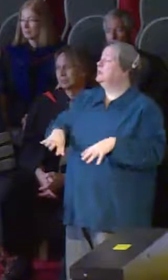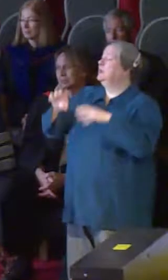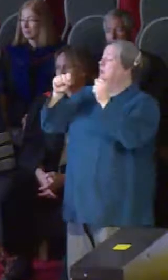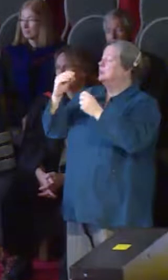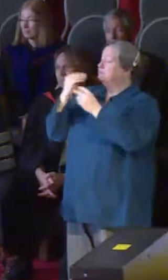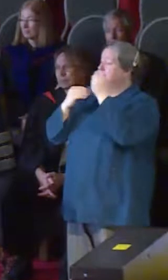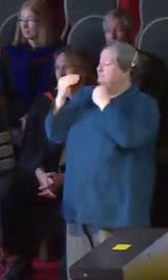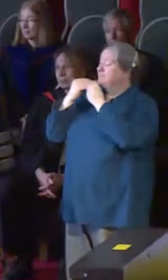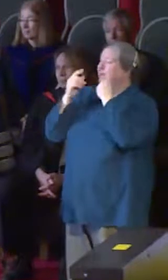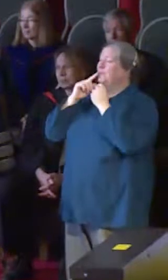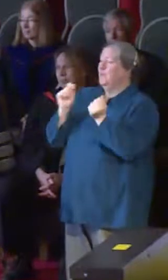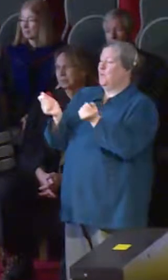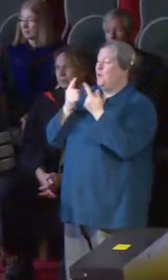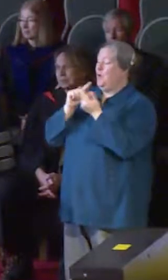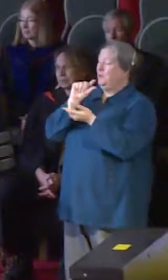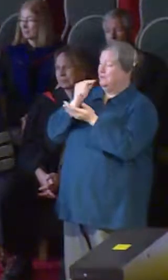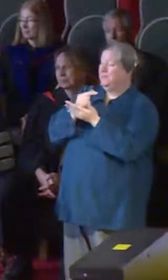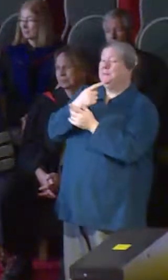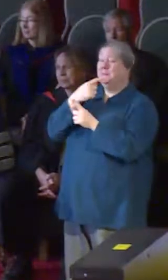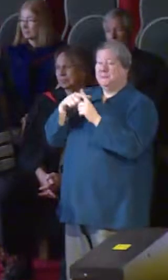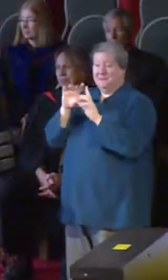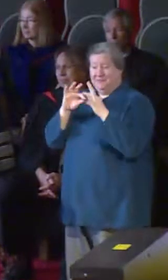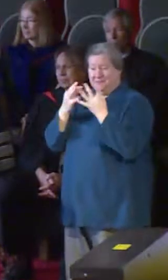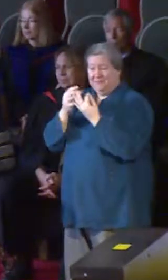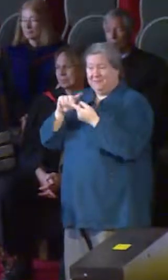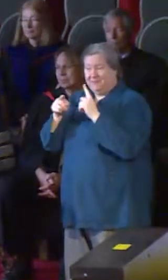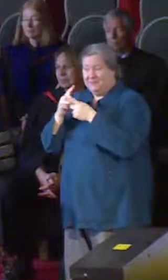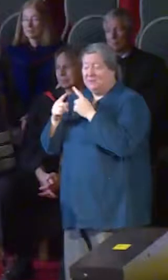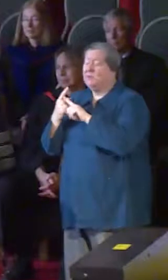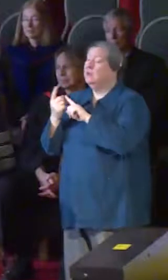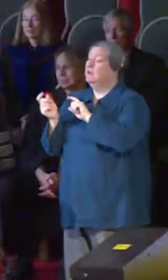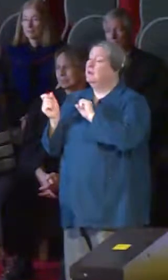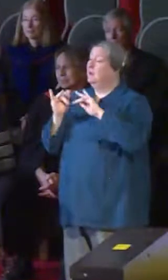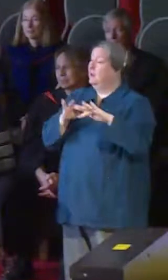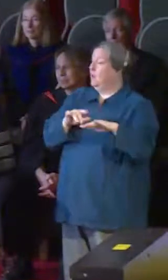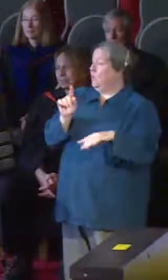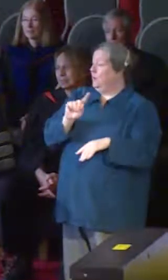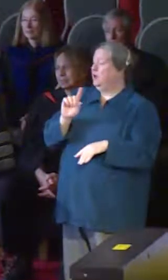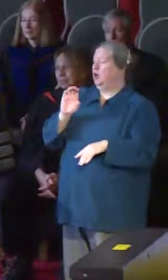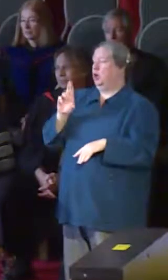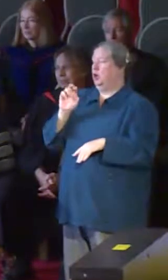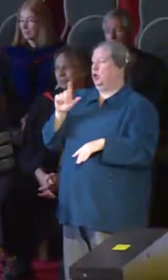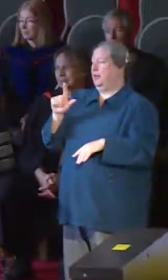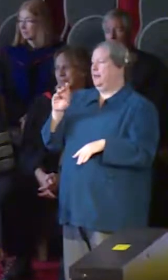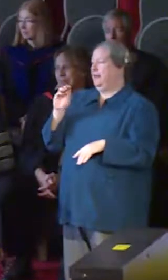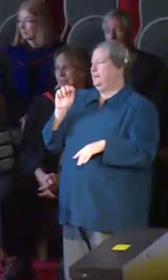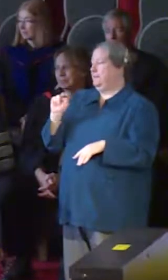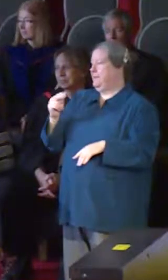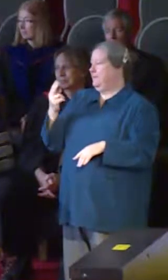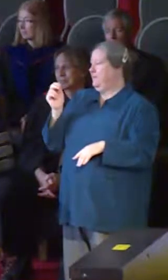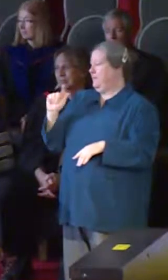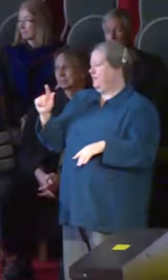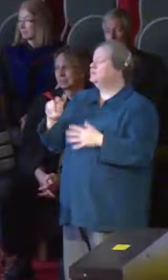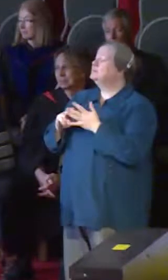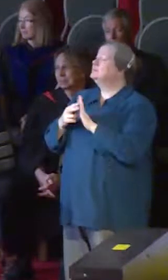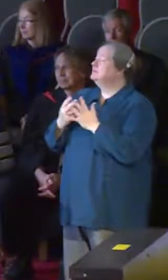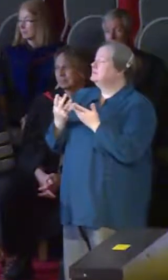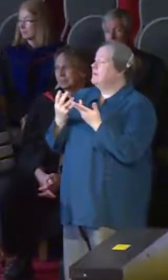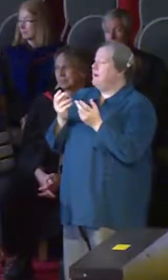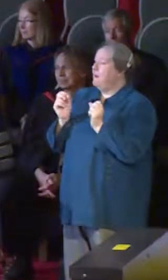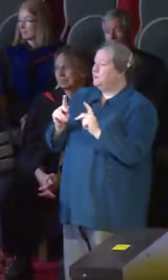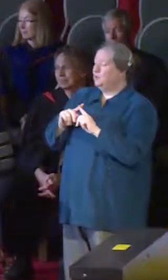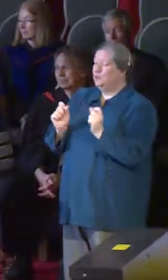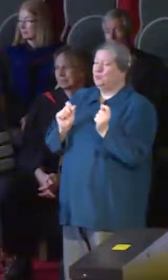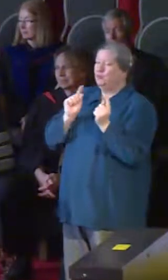reception for all graduates and their guests in Creelman Hall. This is an opportunity to congratulate the graduates, and we hope you